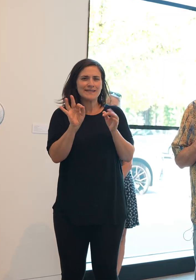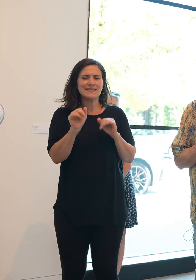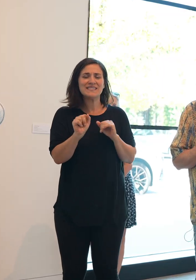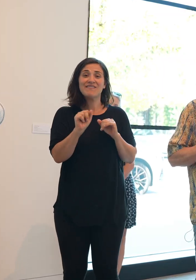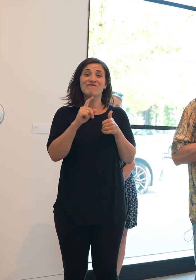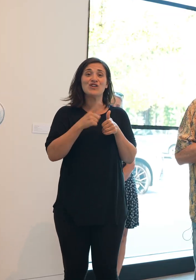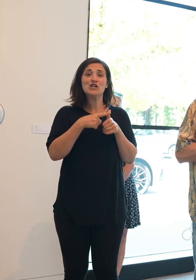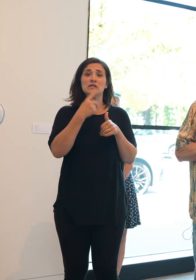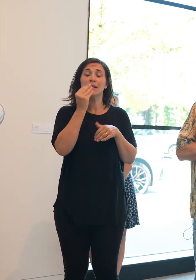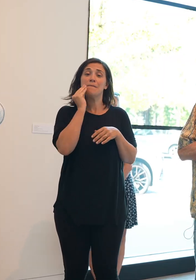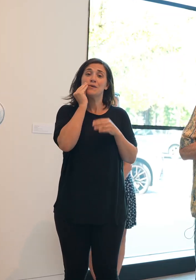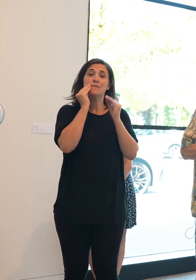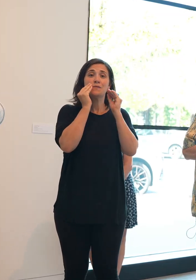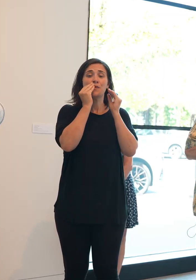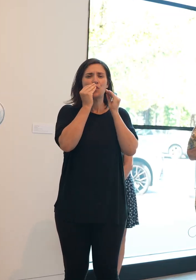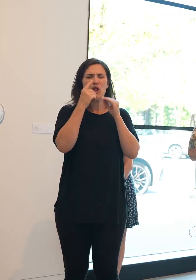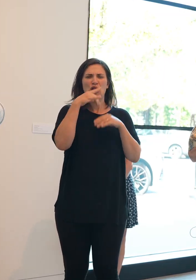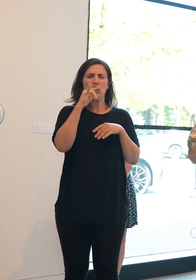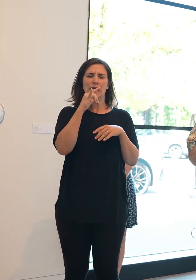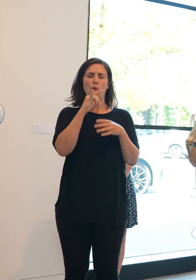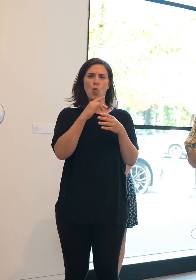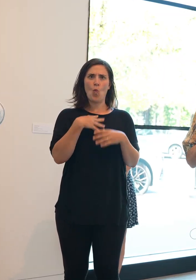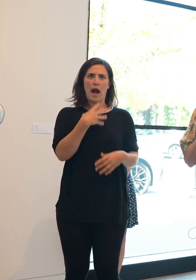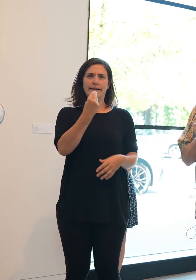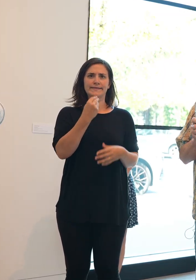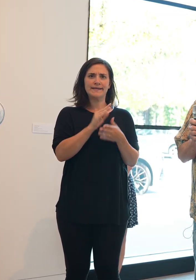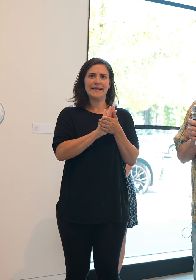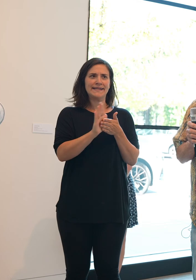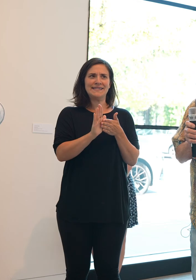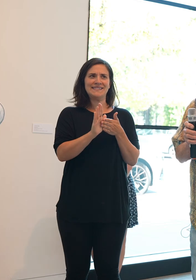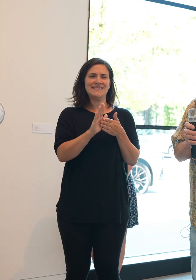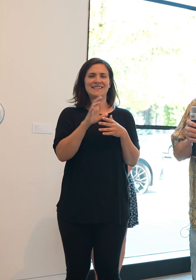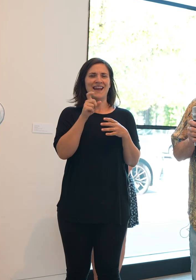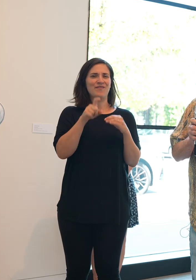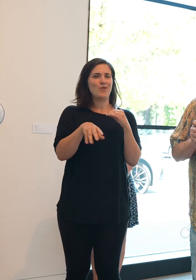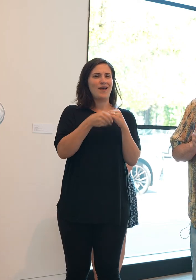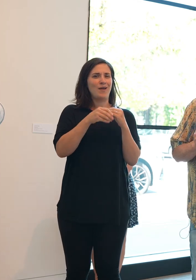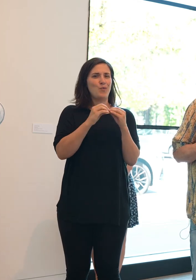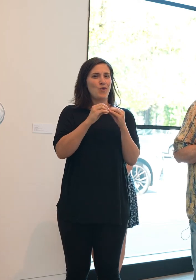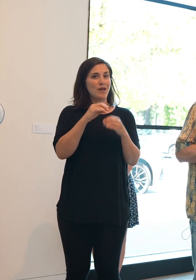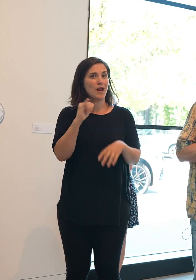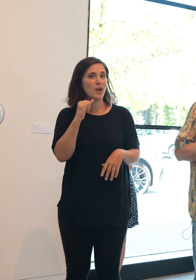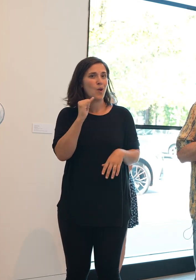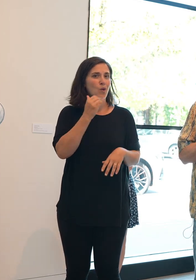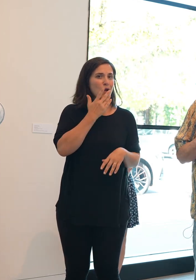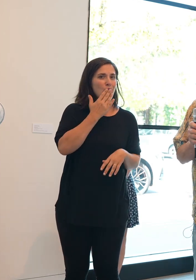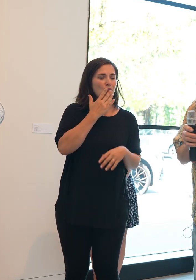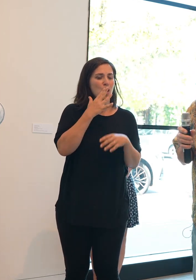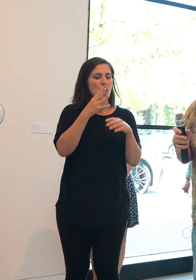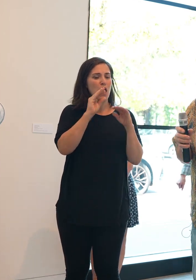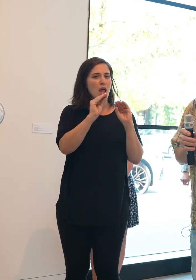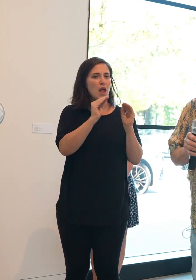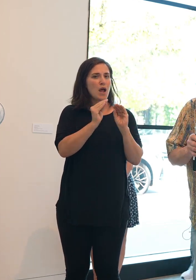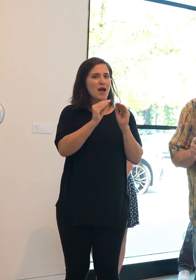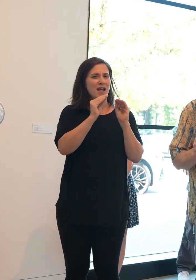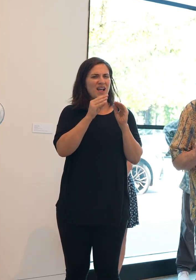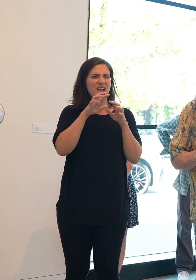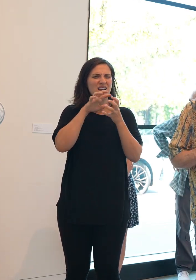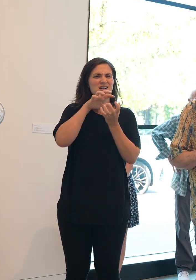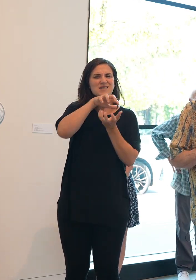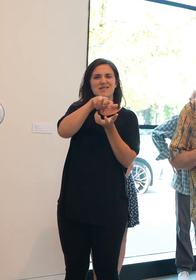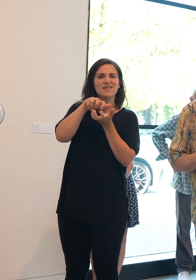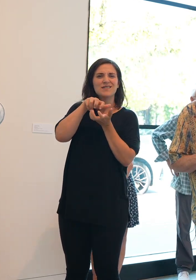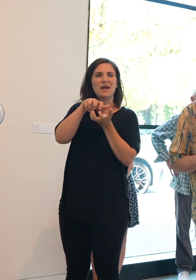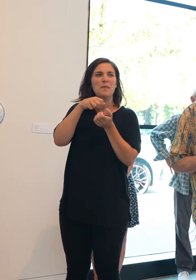bit more, and I had to add color to them somewhat, you know, make them look almost as bad as my teeth, you